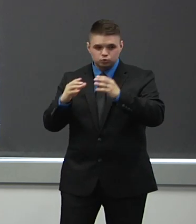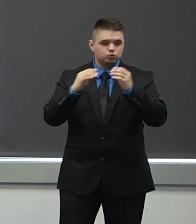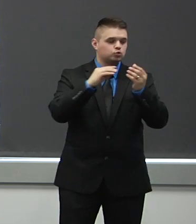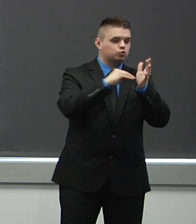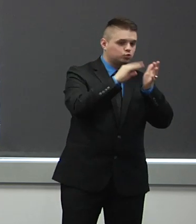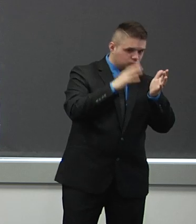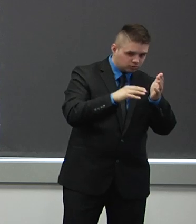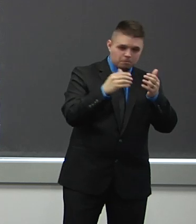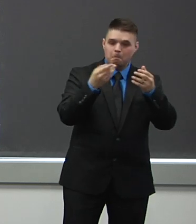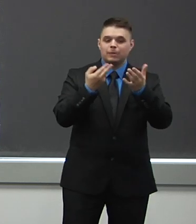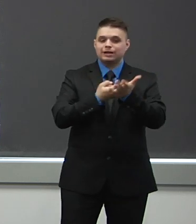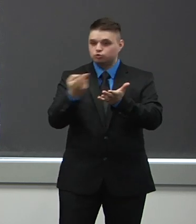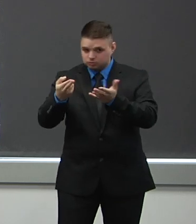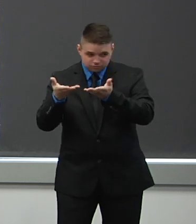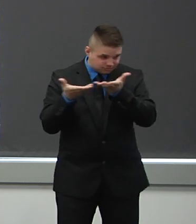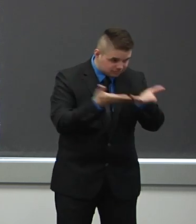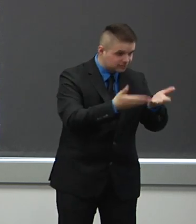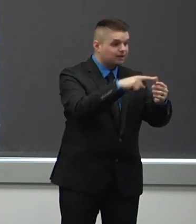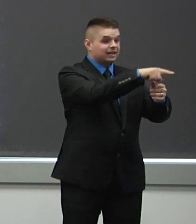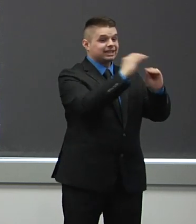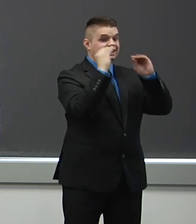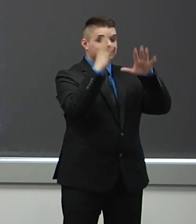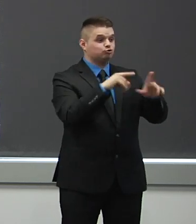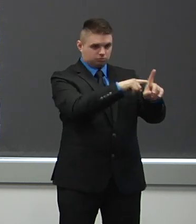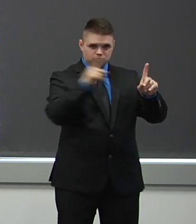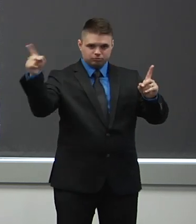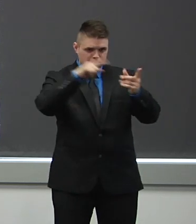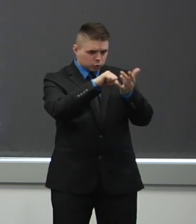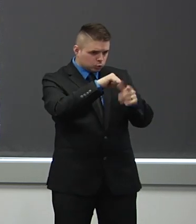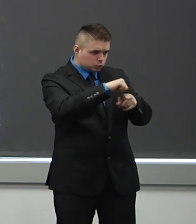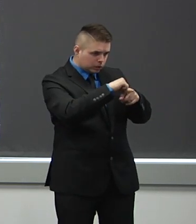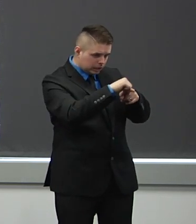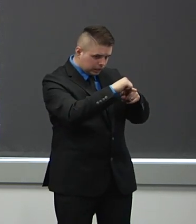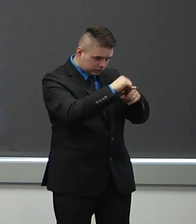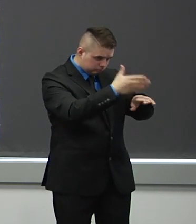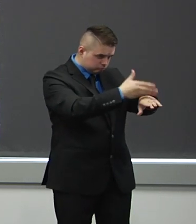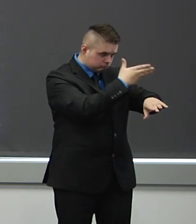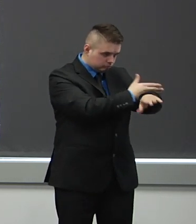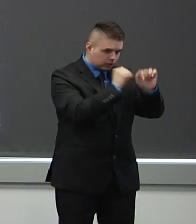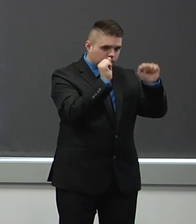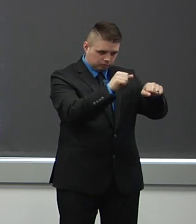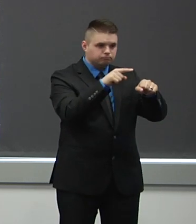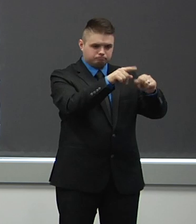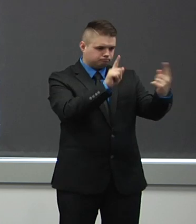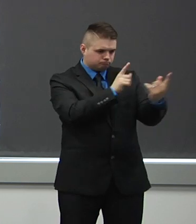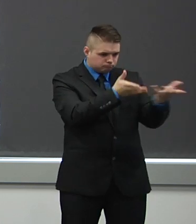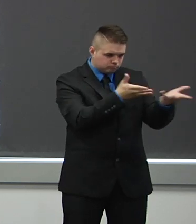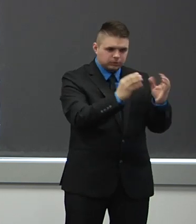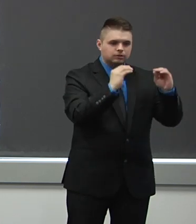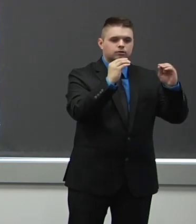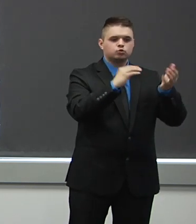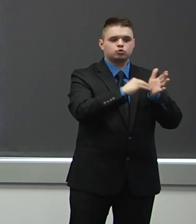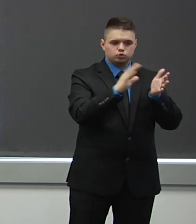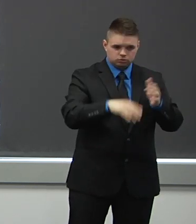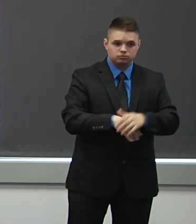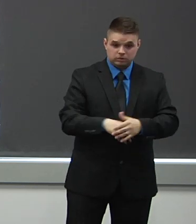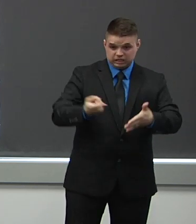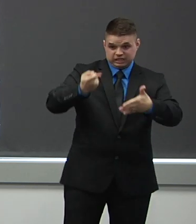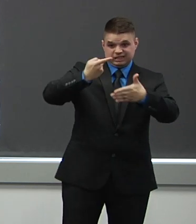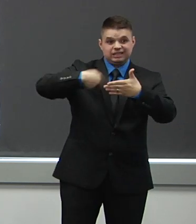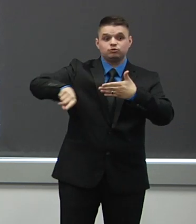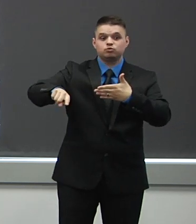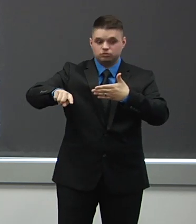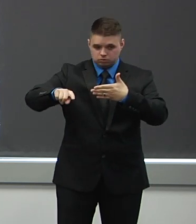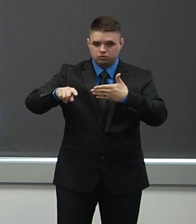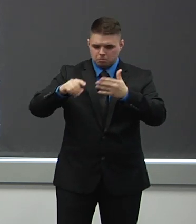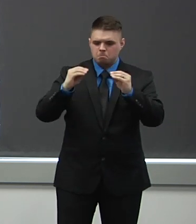providing instruction in Oregon. We're asking them to begin to do that in earnest next week. And